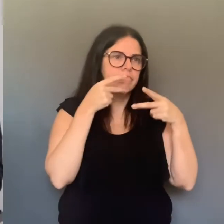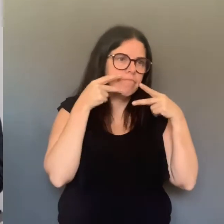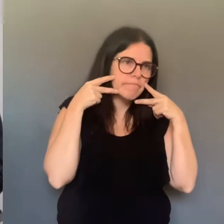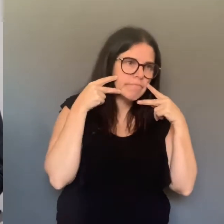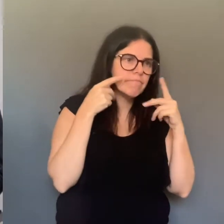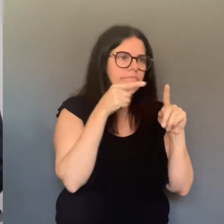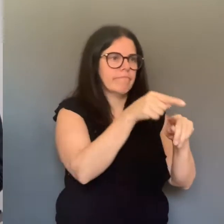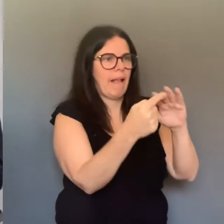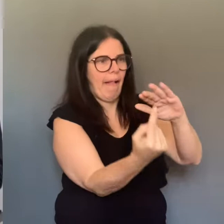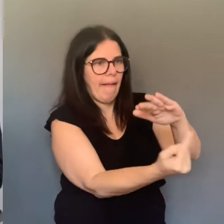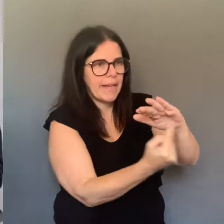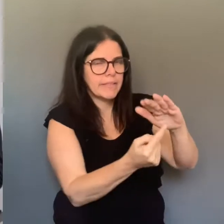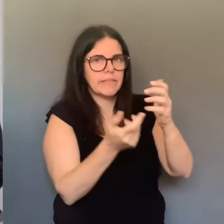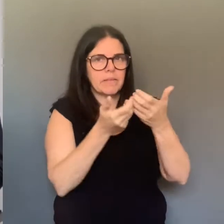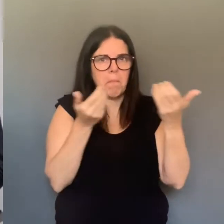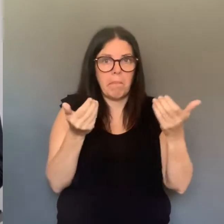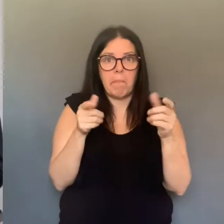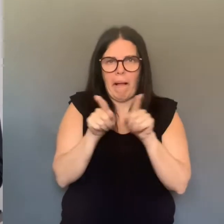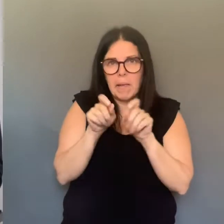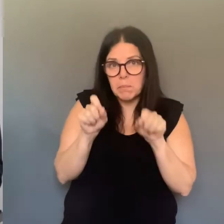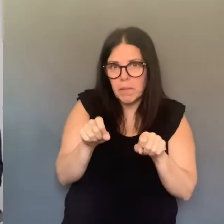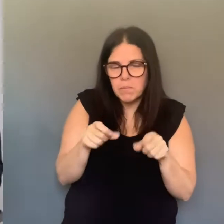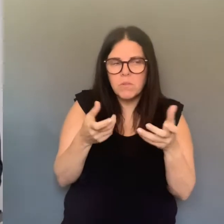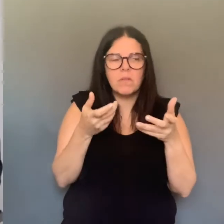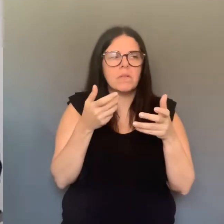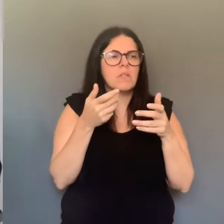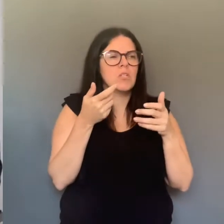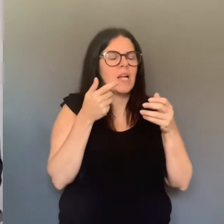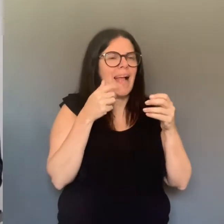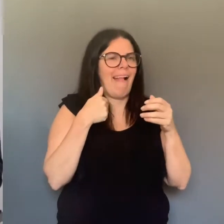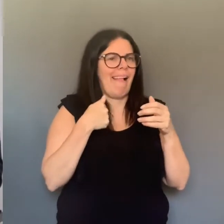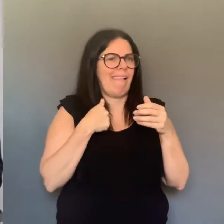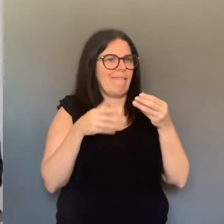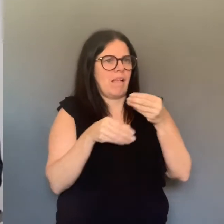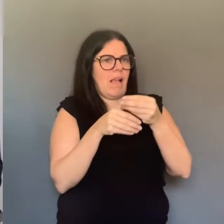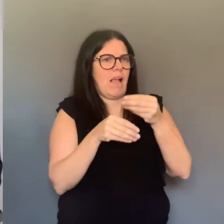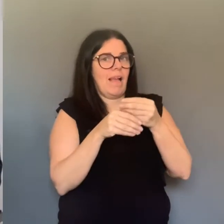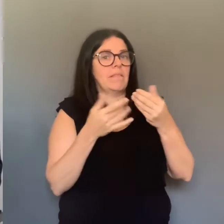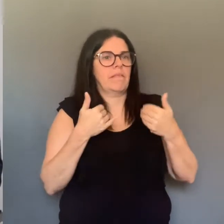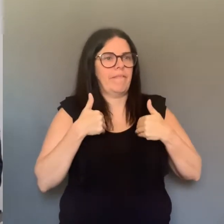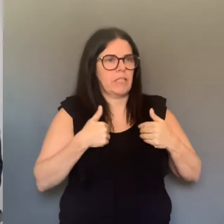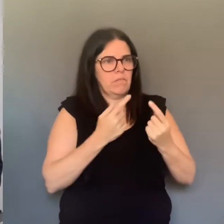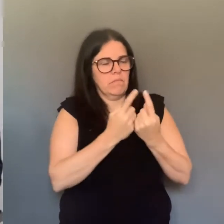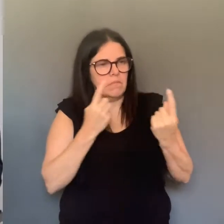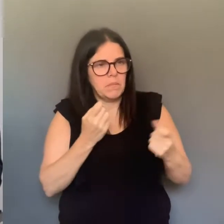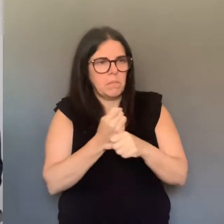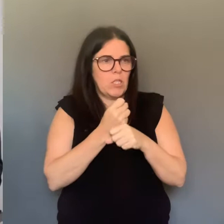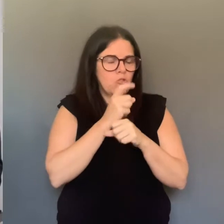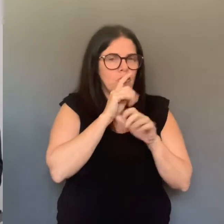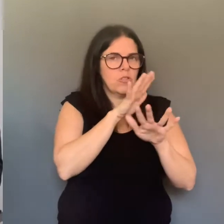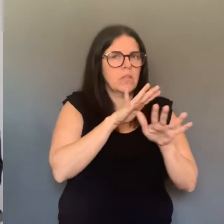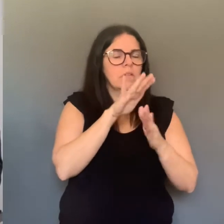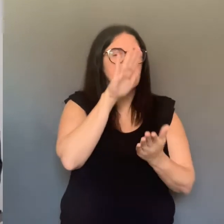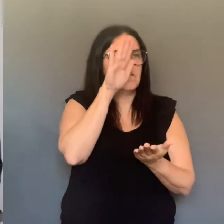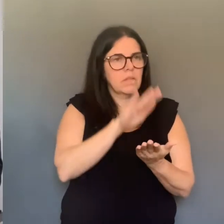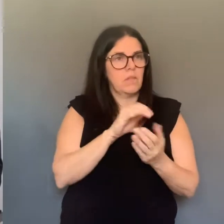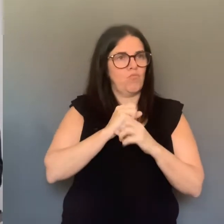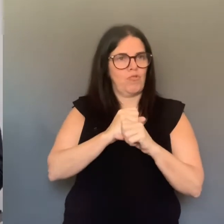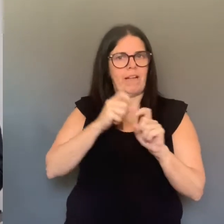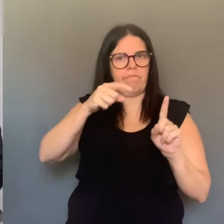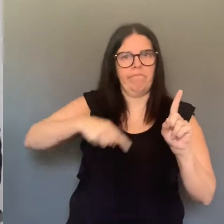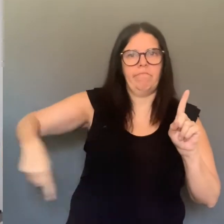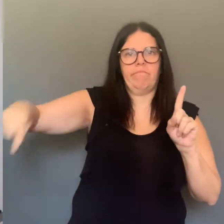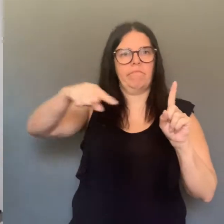them in isolation whenever it's possible, keeping all those physical distancing measures to ensure the safety of each of those